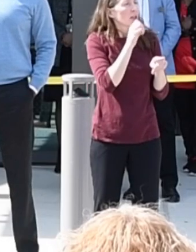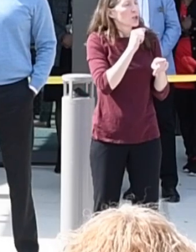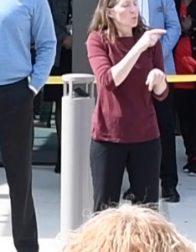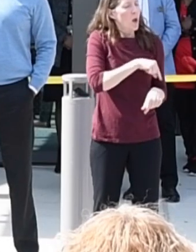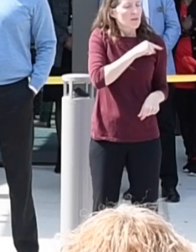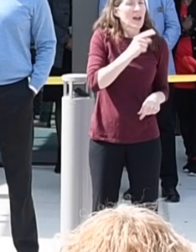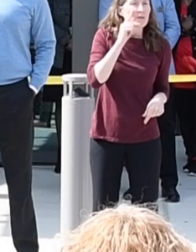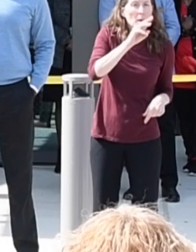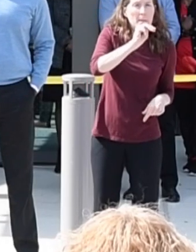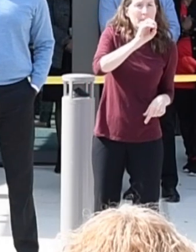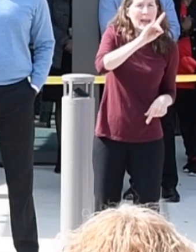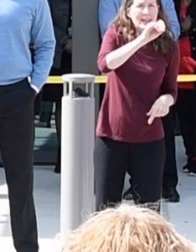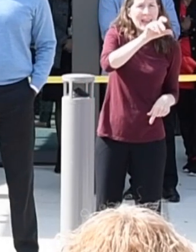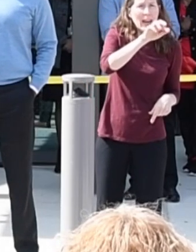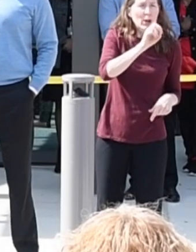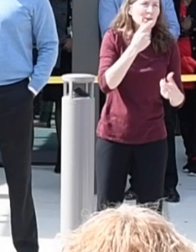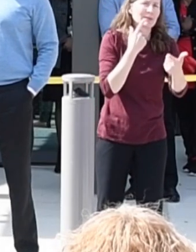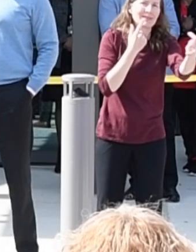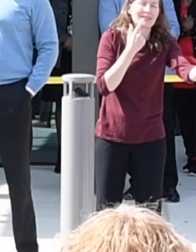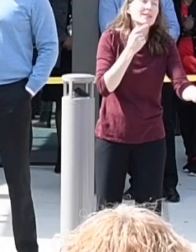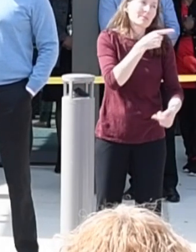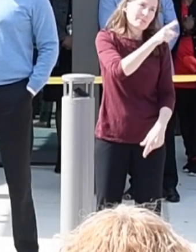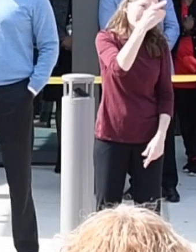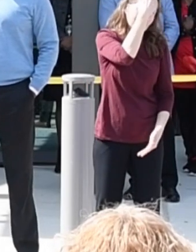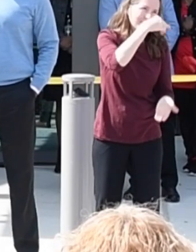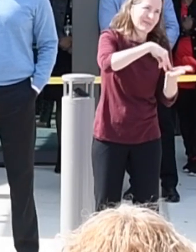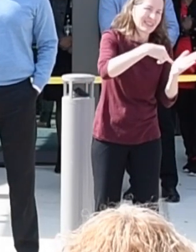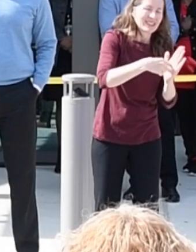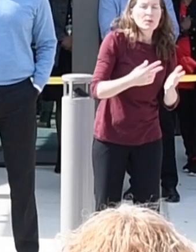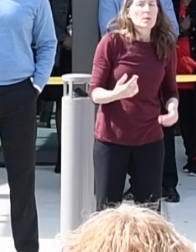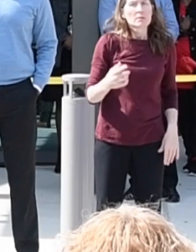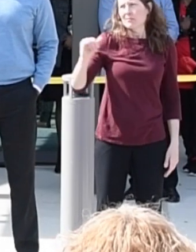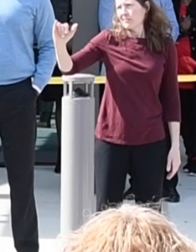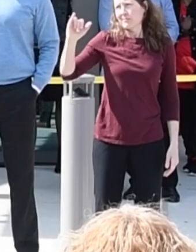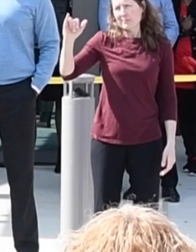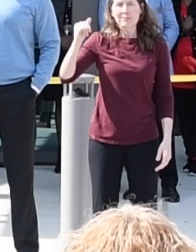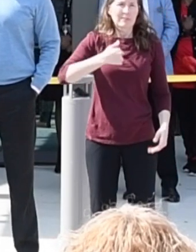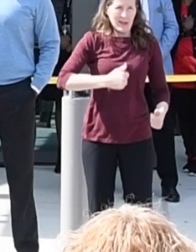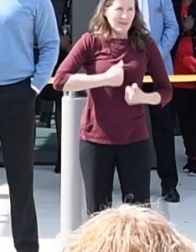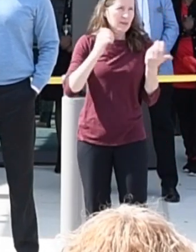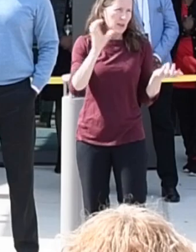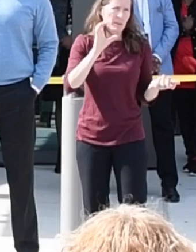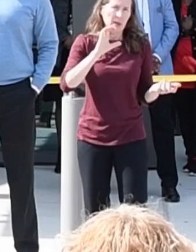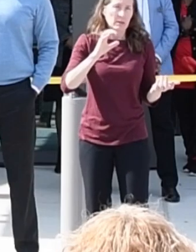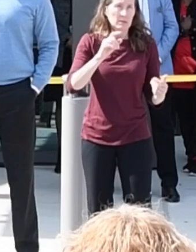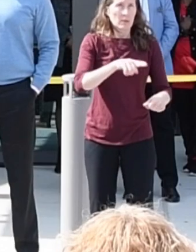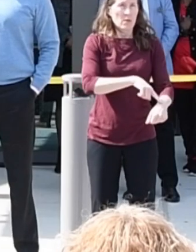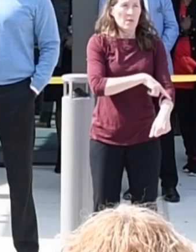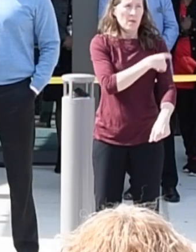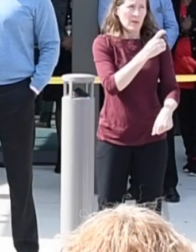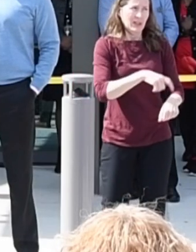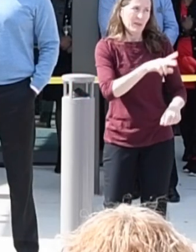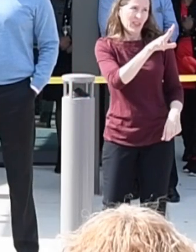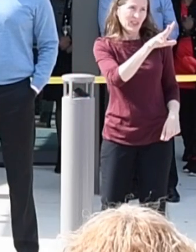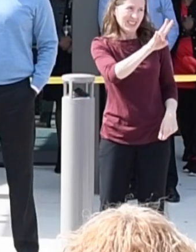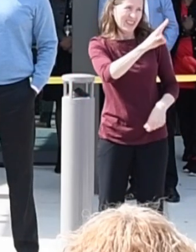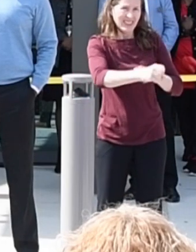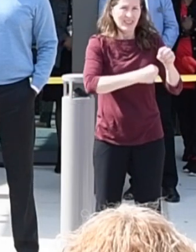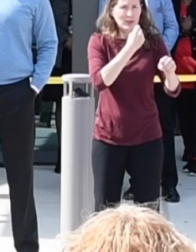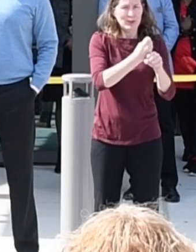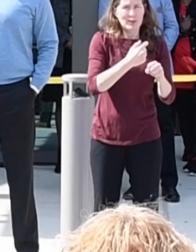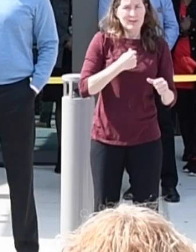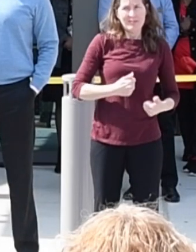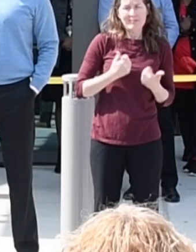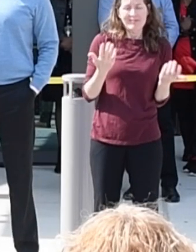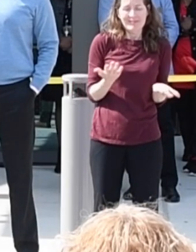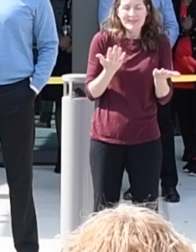you. And I, too, have lived in Columbia for a really long time, 37 years, and I am just